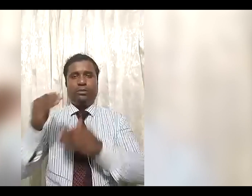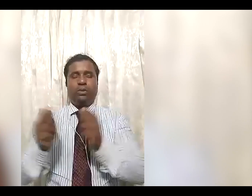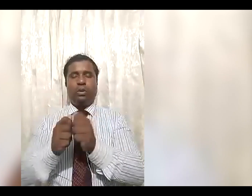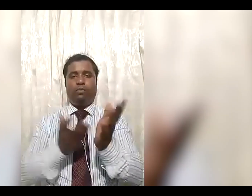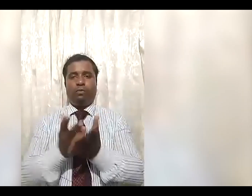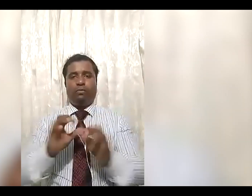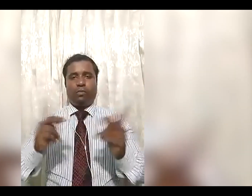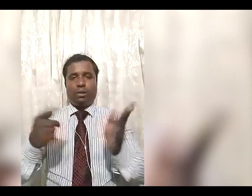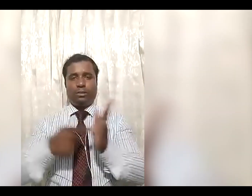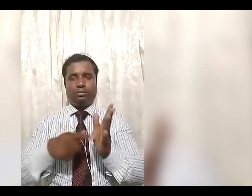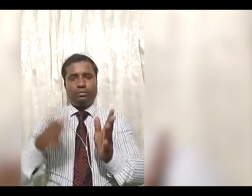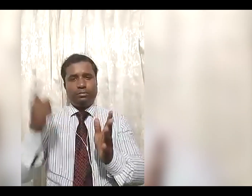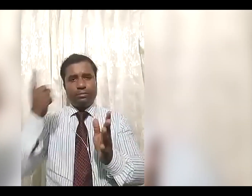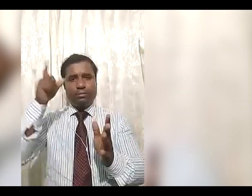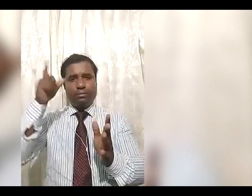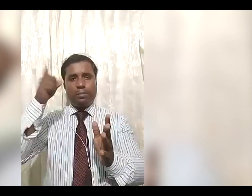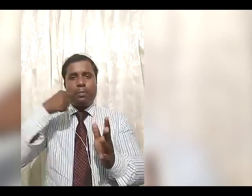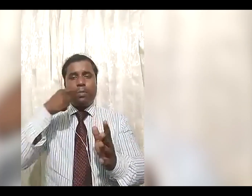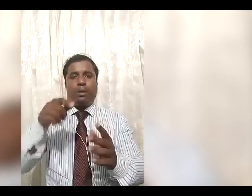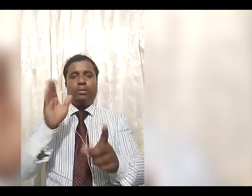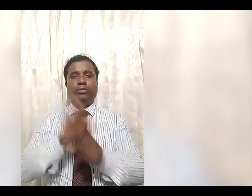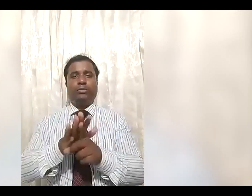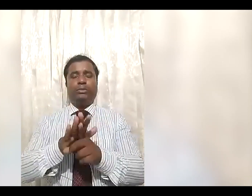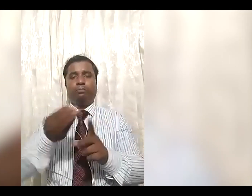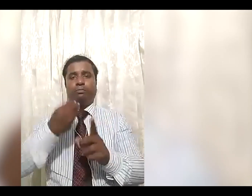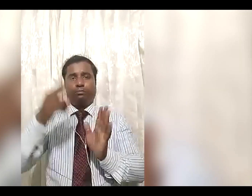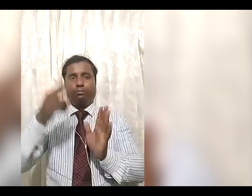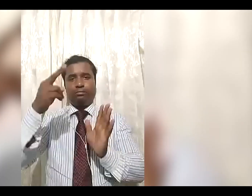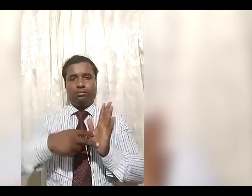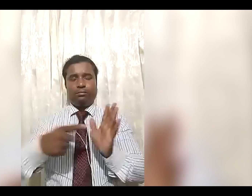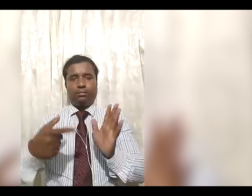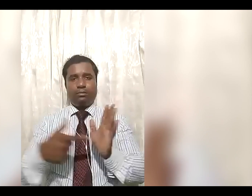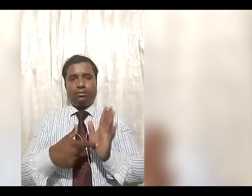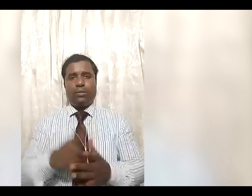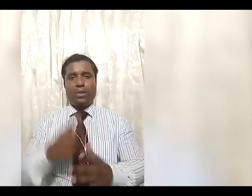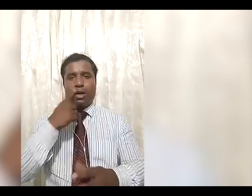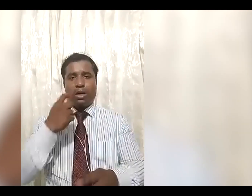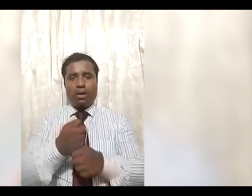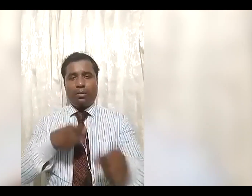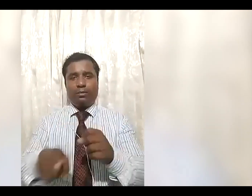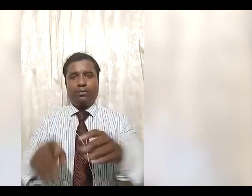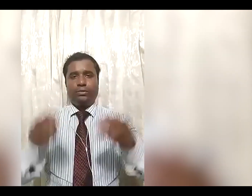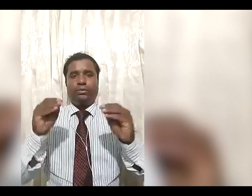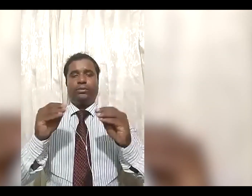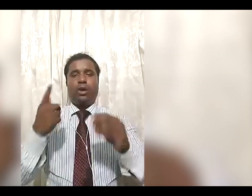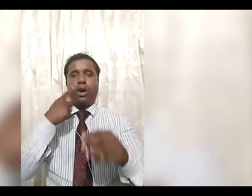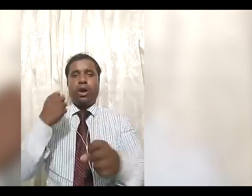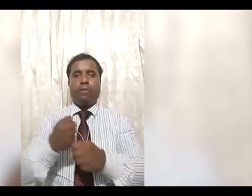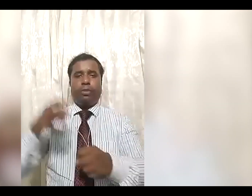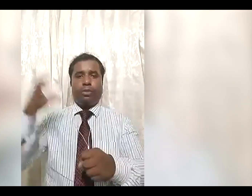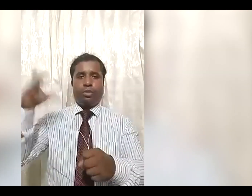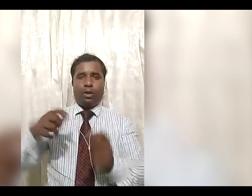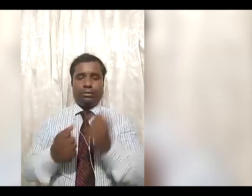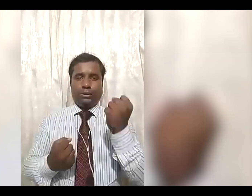you mentioned something, there was a reference in your presentation to the federal government actually advising the state governments on how to go